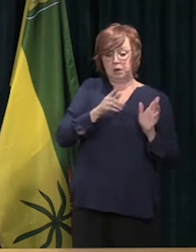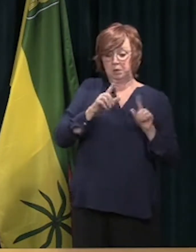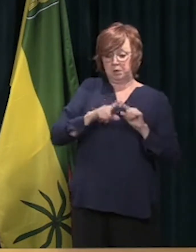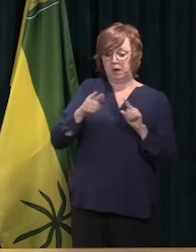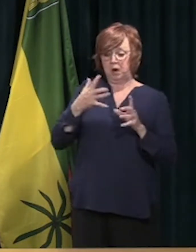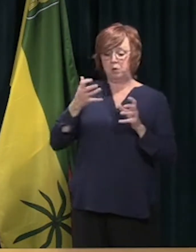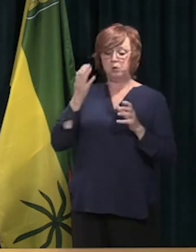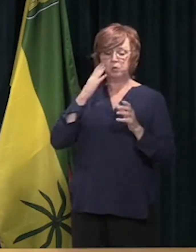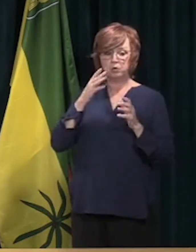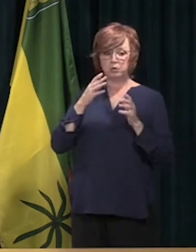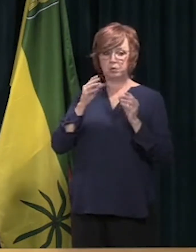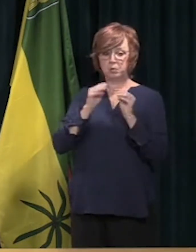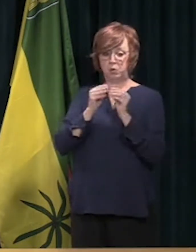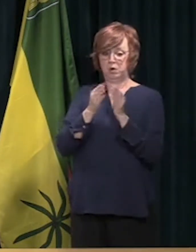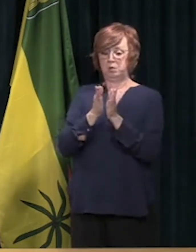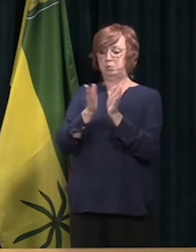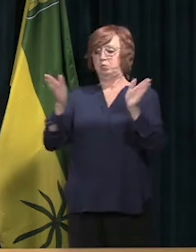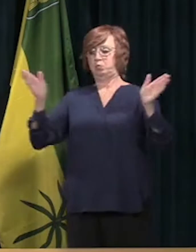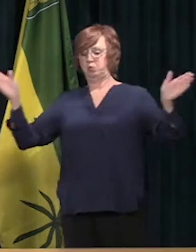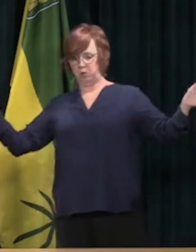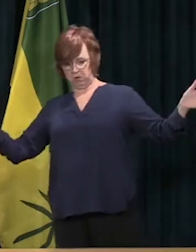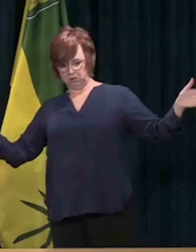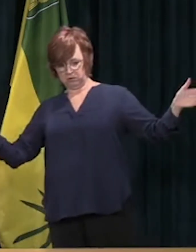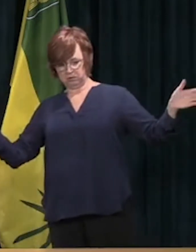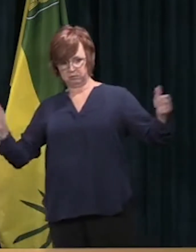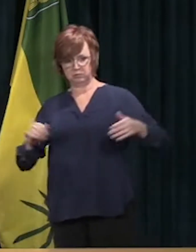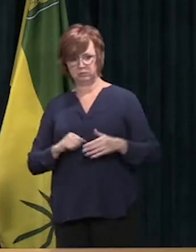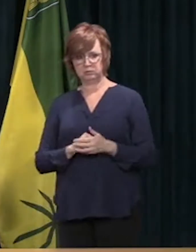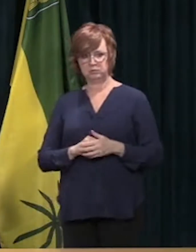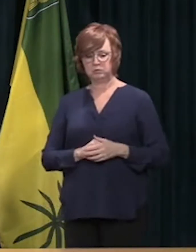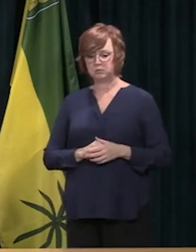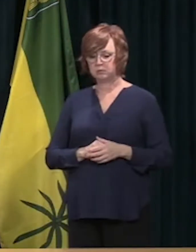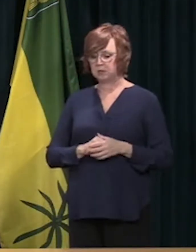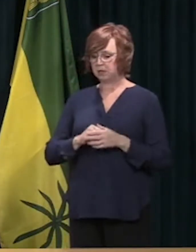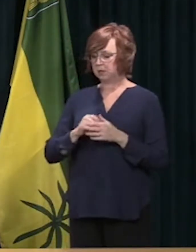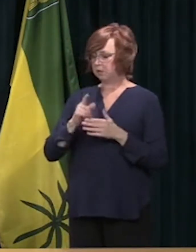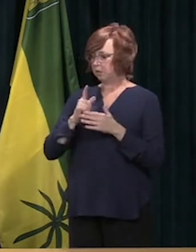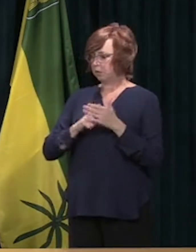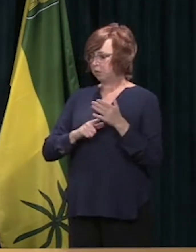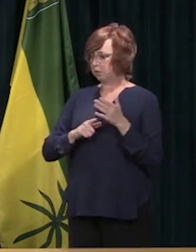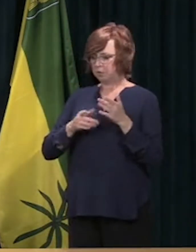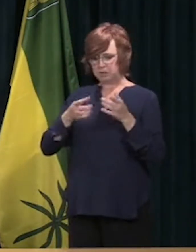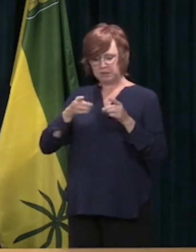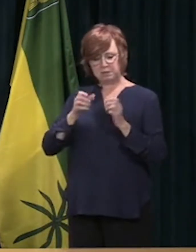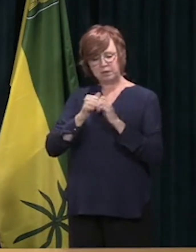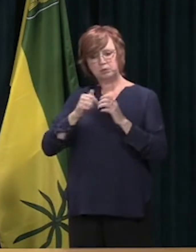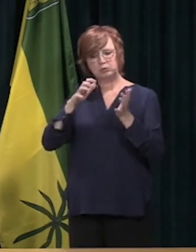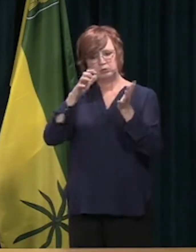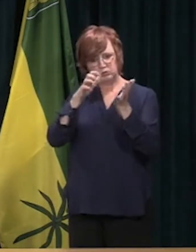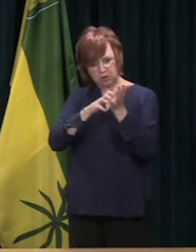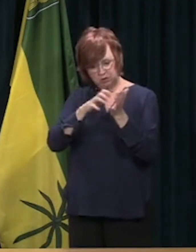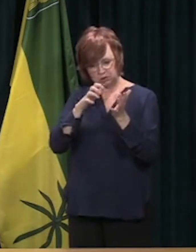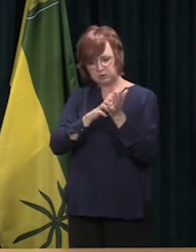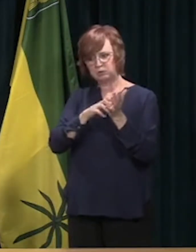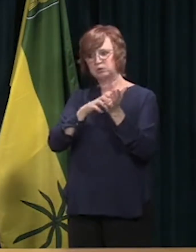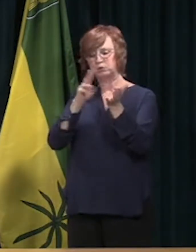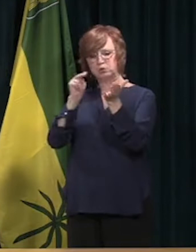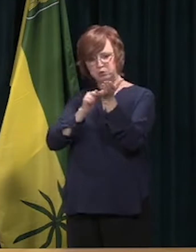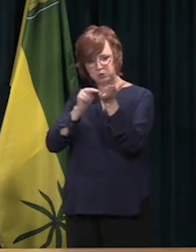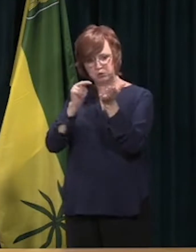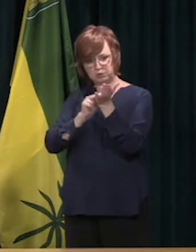impact contact with COVID-19 patients is having on the healthcare community, both for physicians and